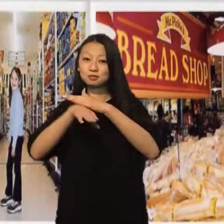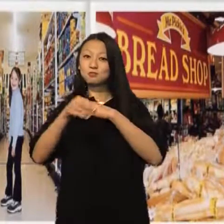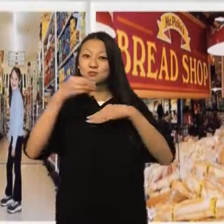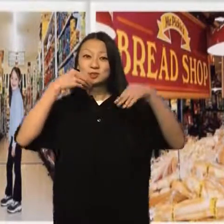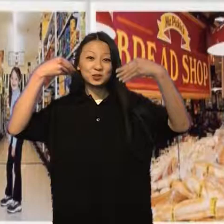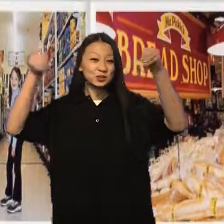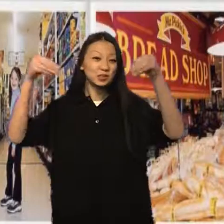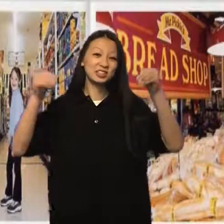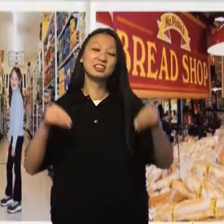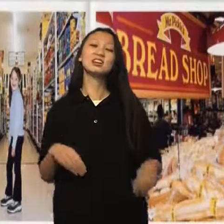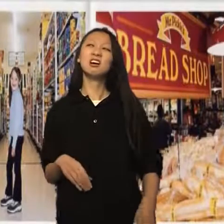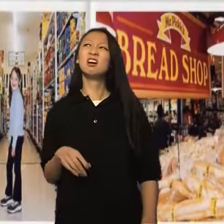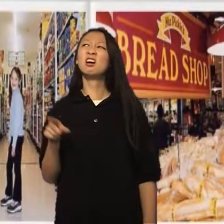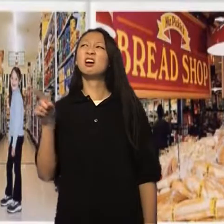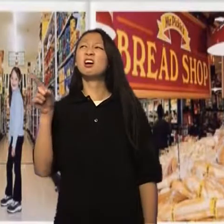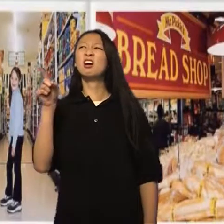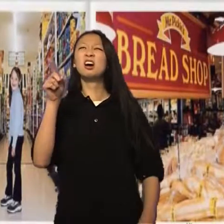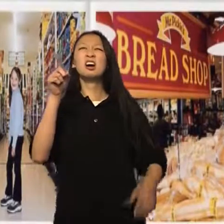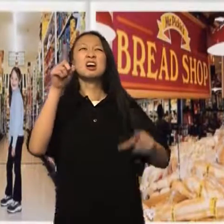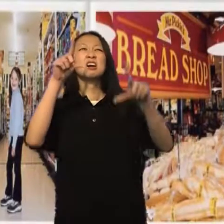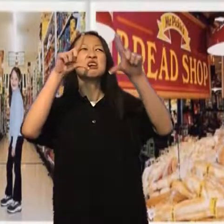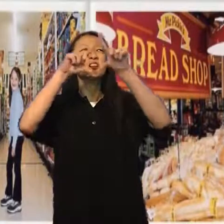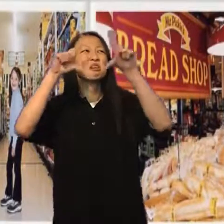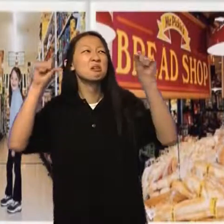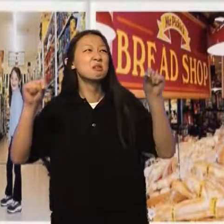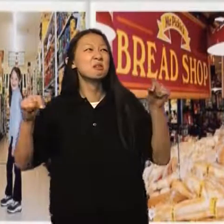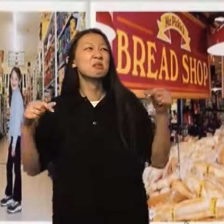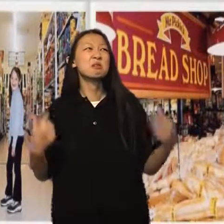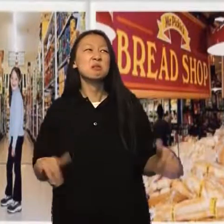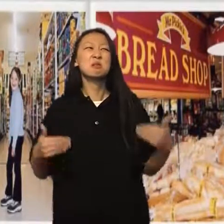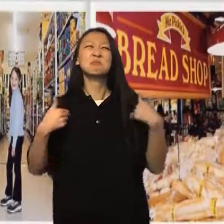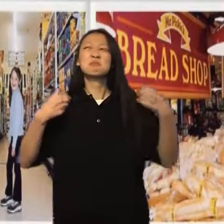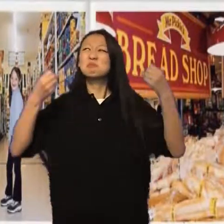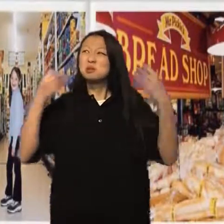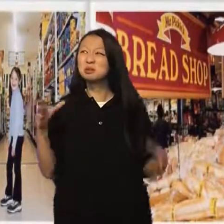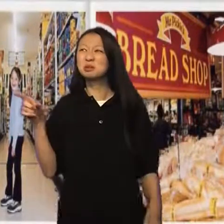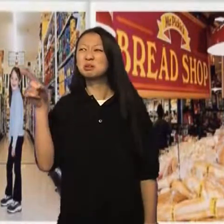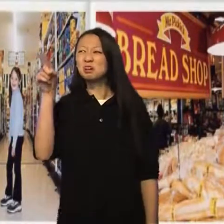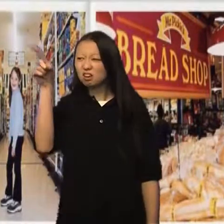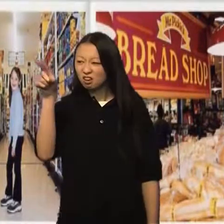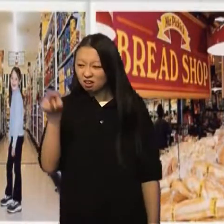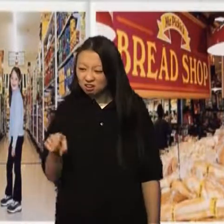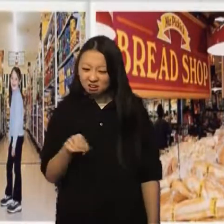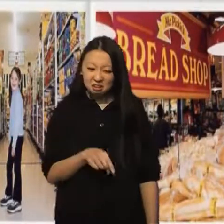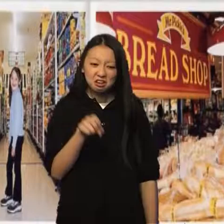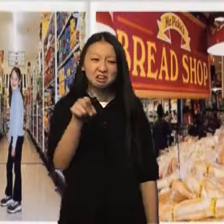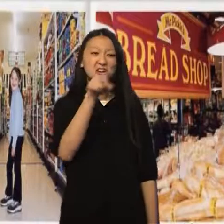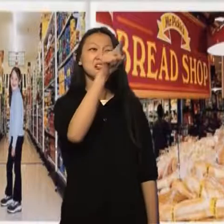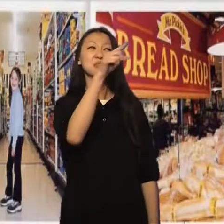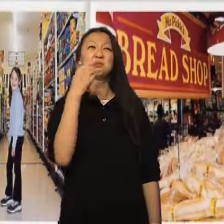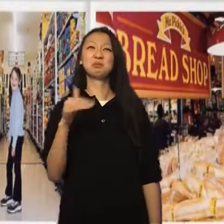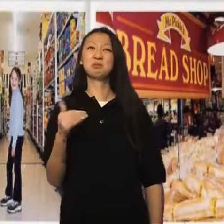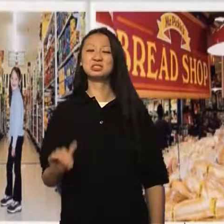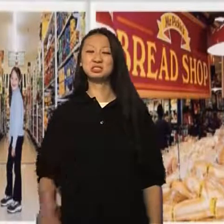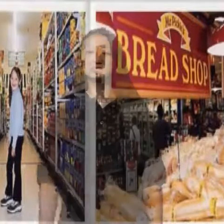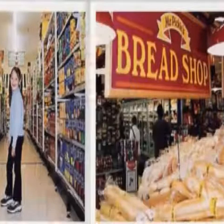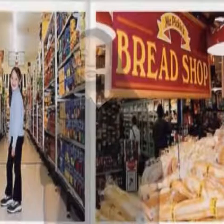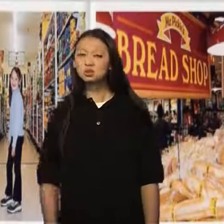This little girl goes into the supermarket, and she sees how many signs there are. There are lots